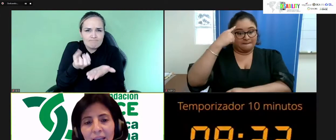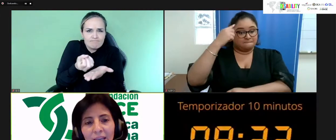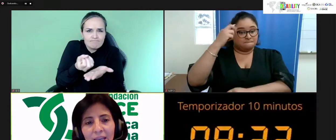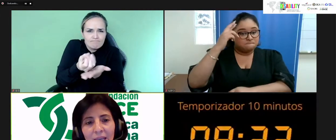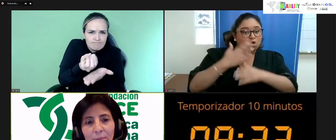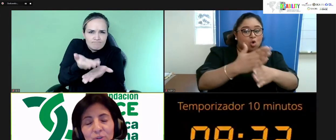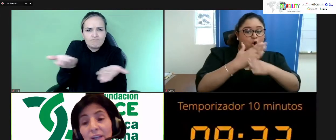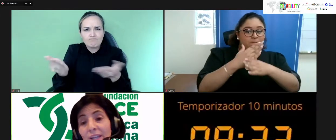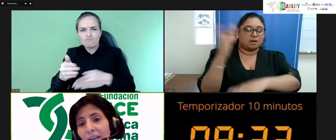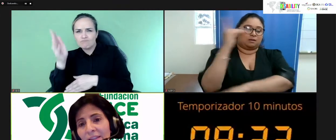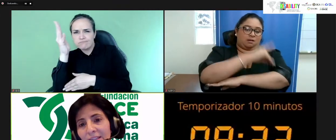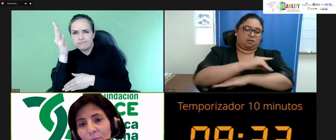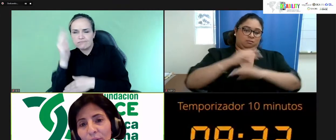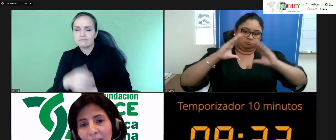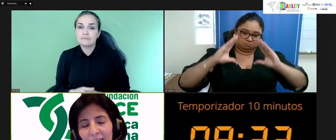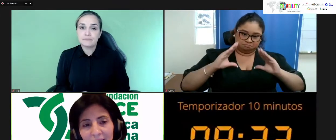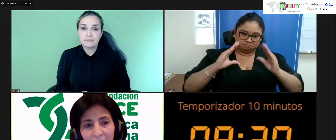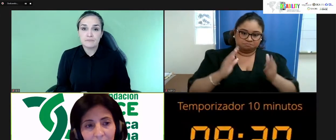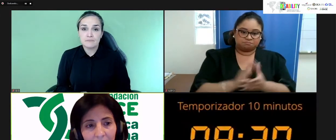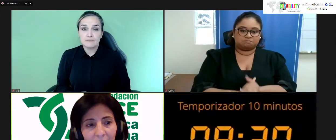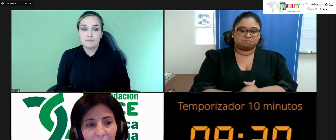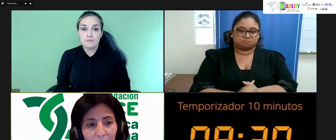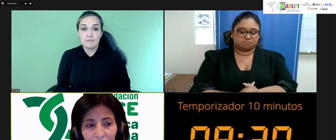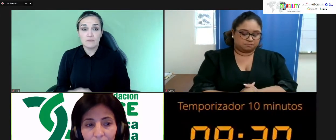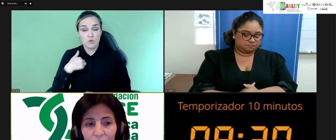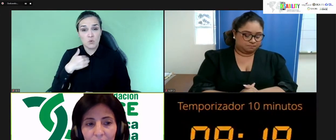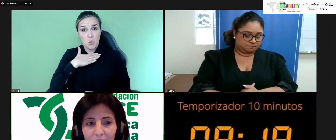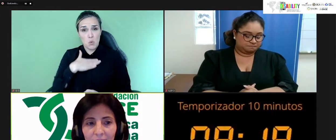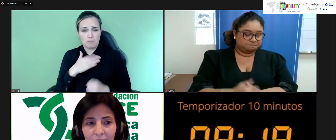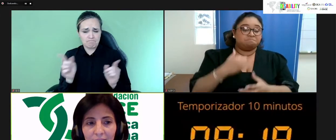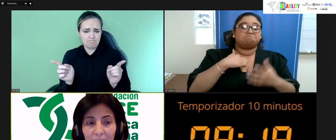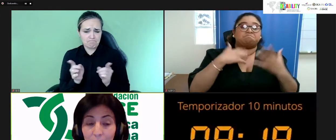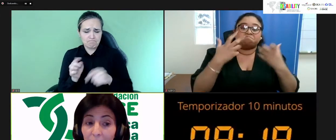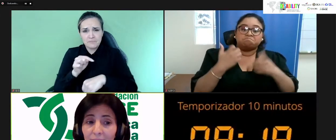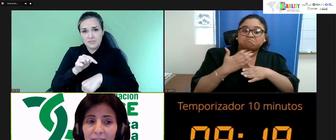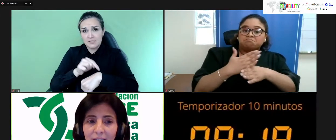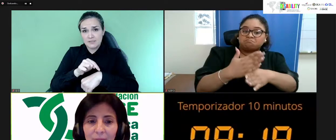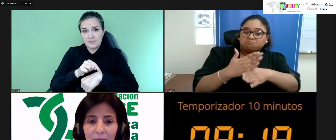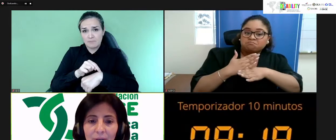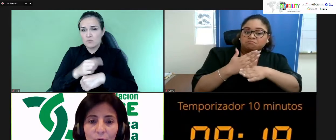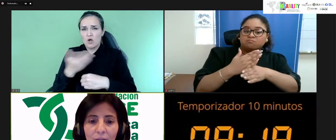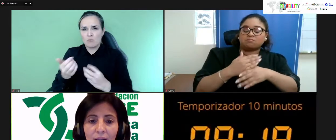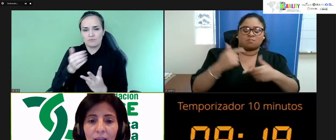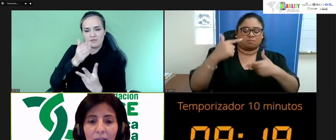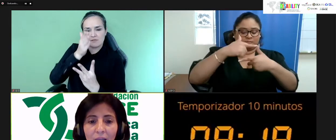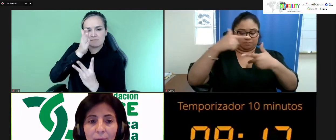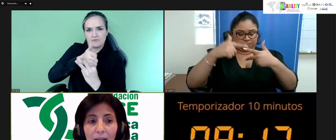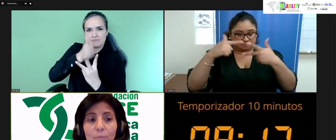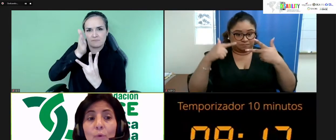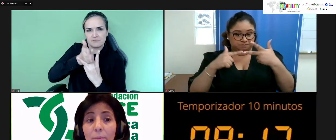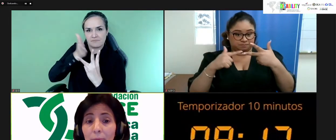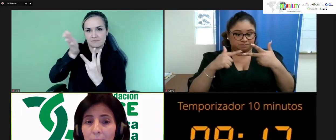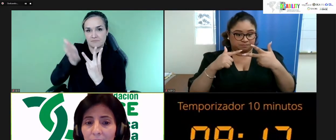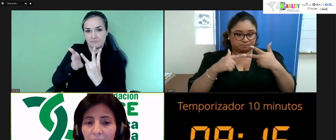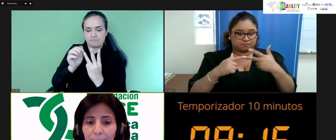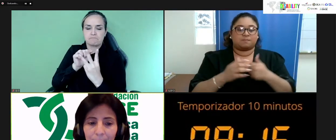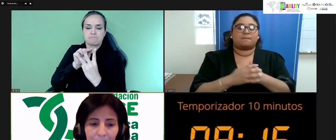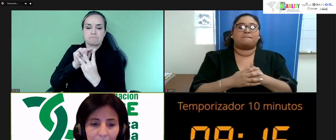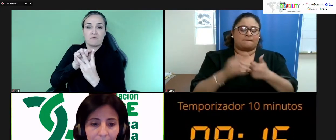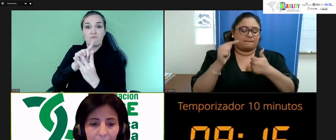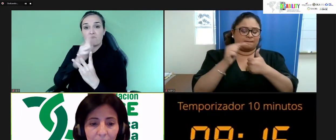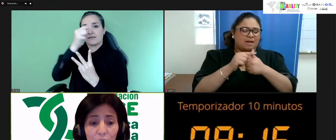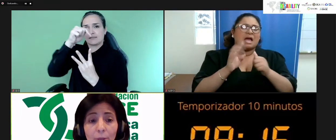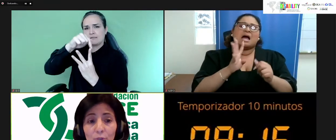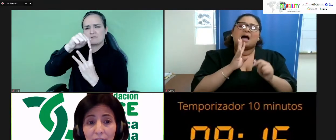share this panel would like to distribute this brief ins into the presentation in